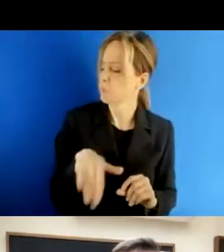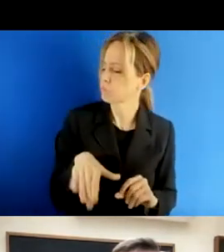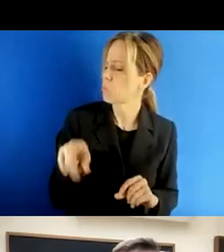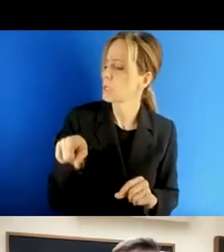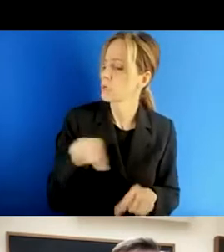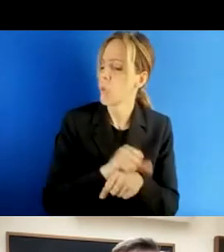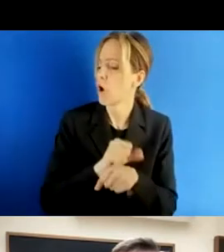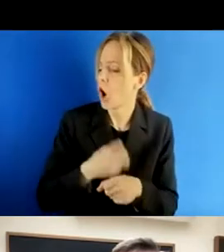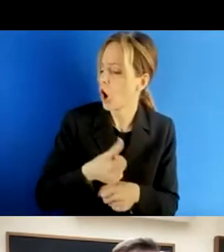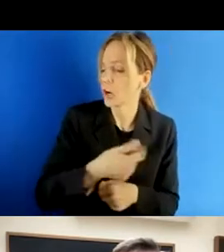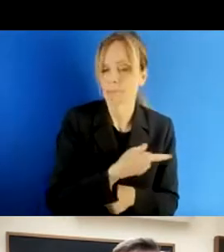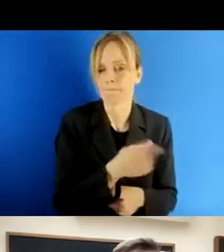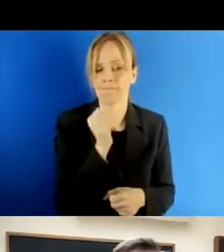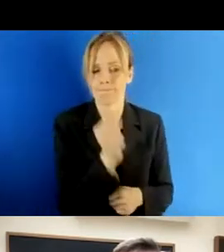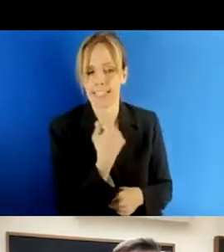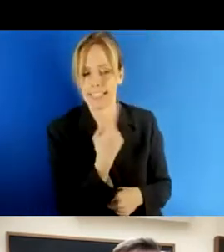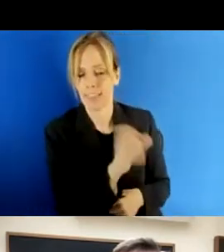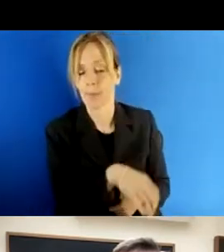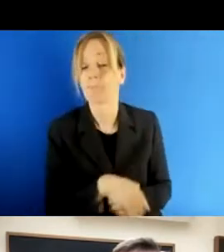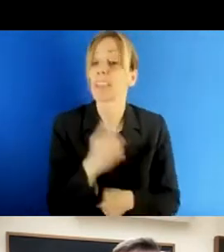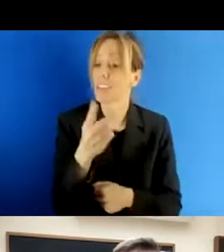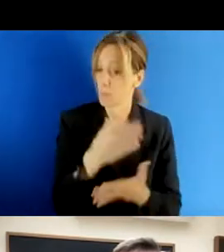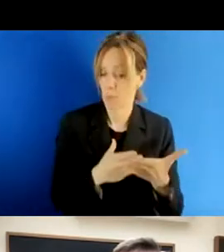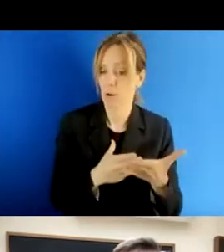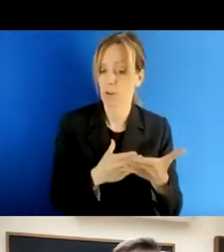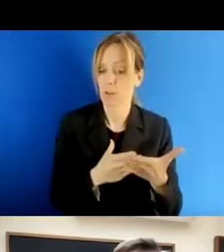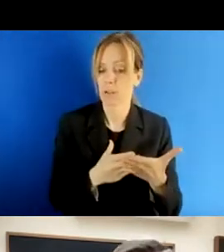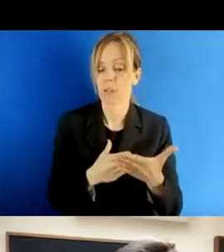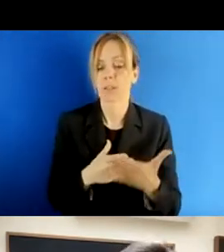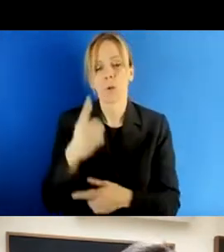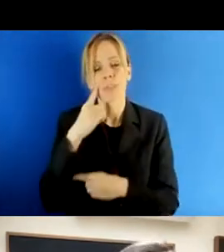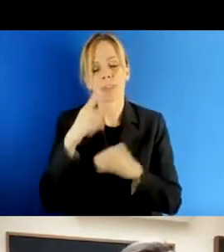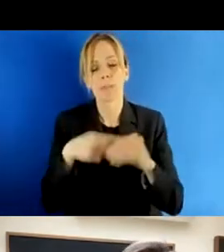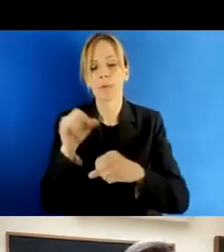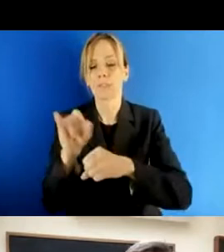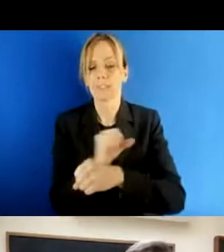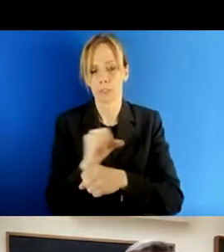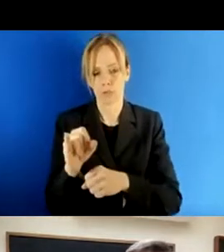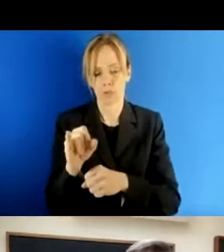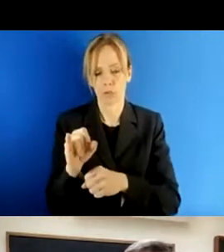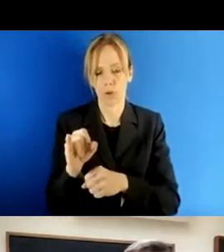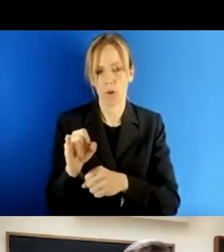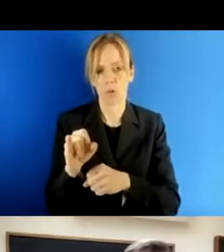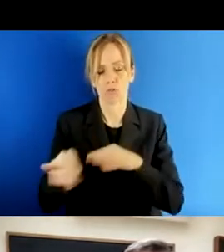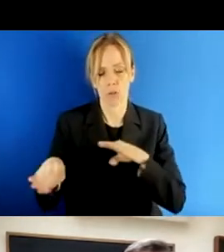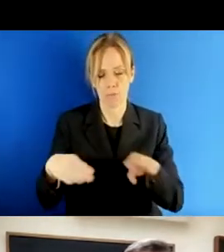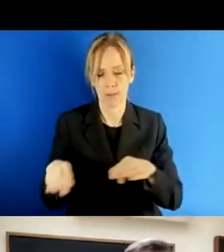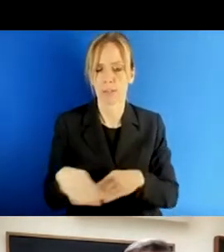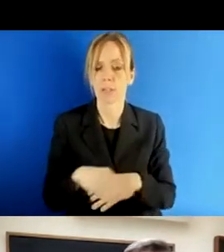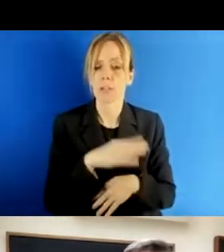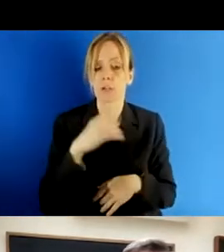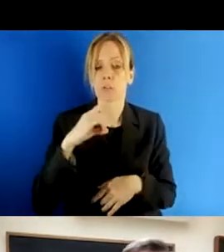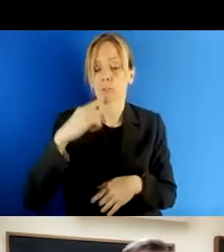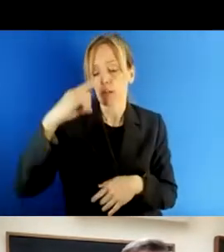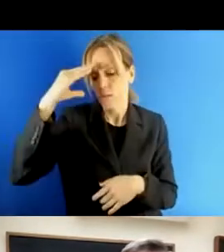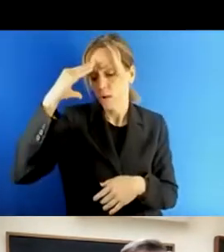harder. That's one sector, but what about institutional treatment? Critical consciousness is also born when they